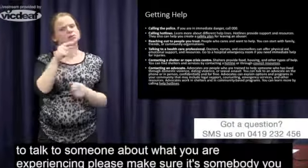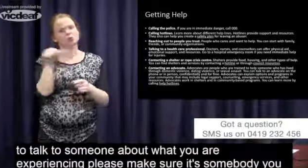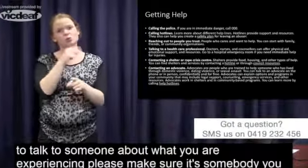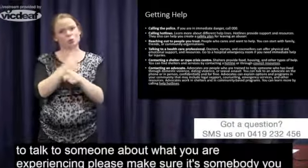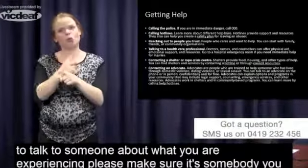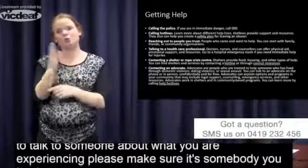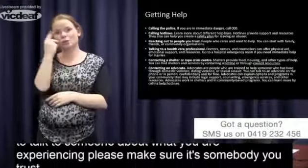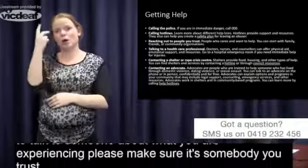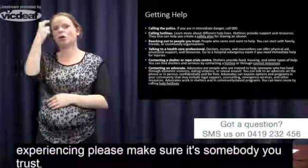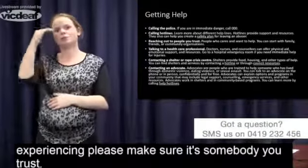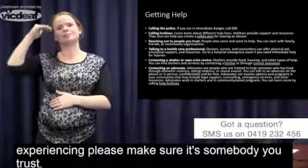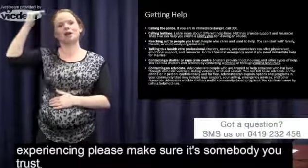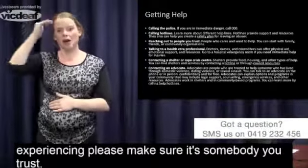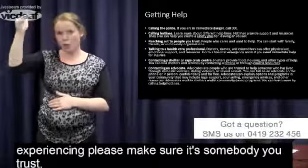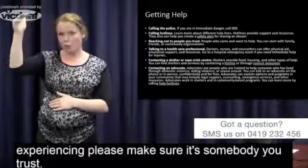Your friend probably can't do much for you,